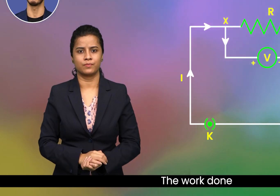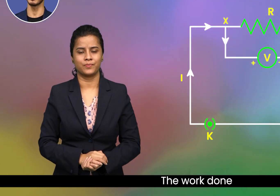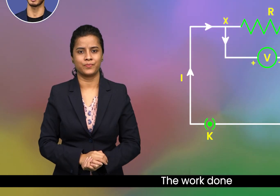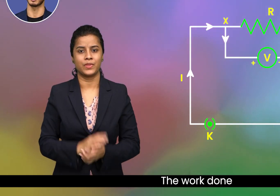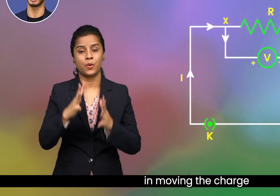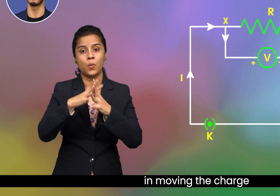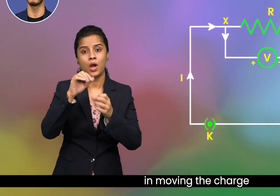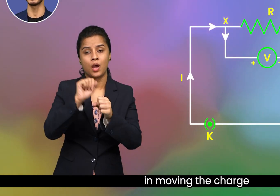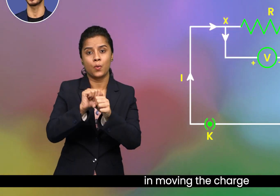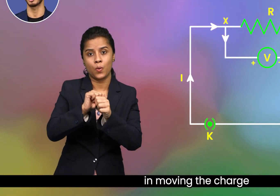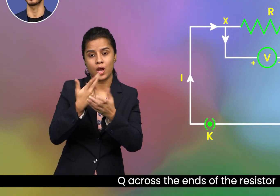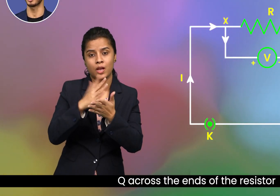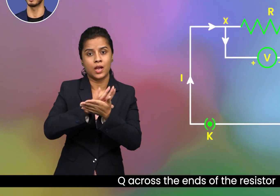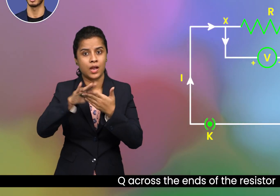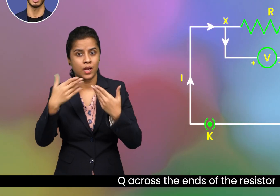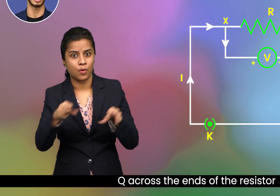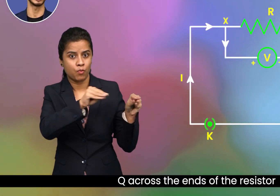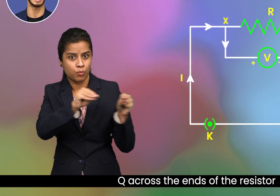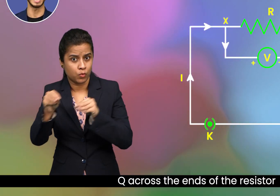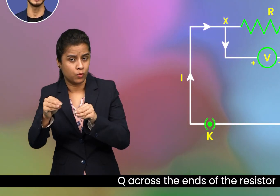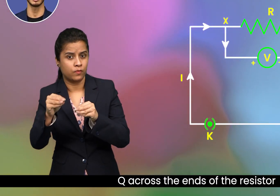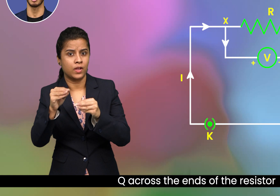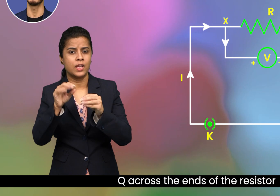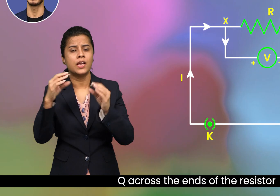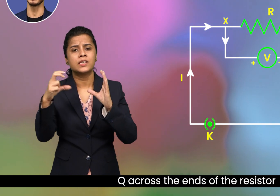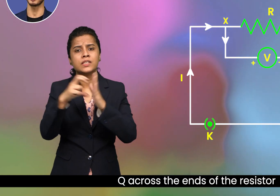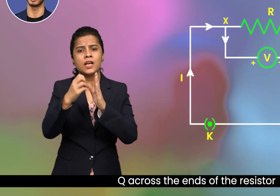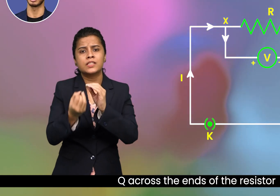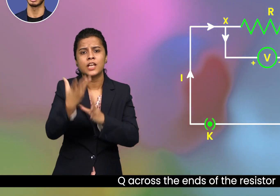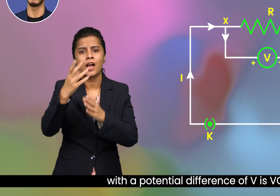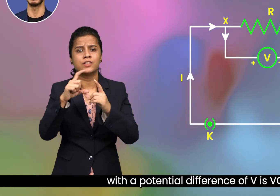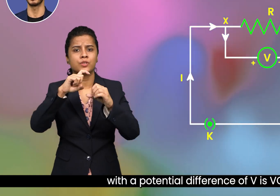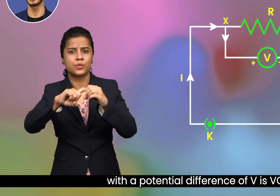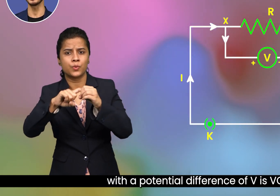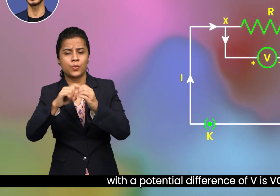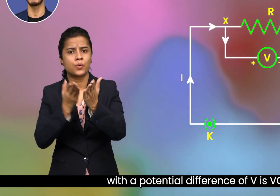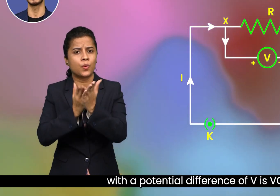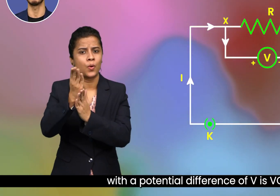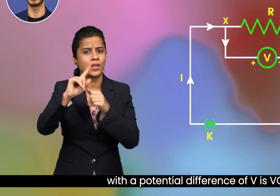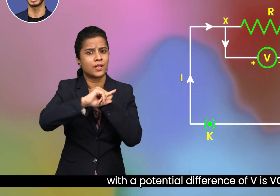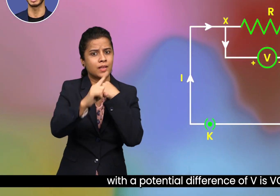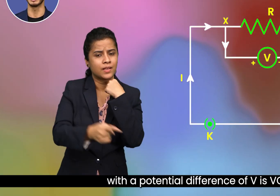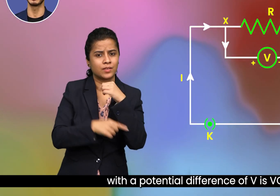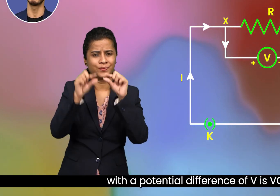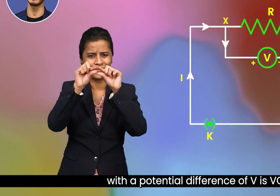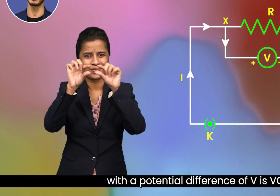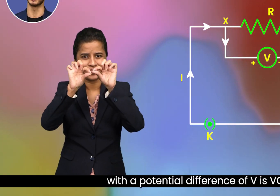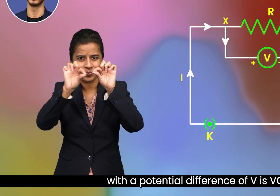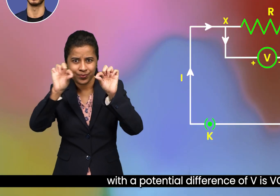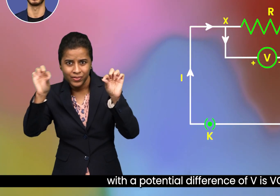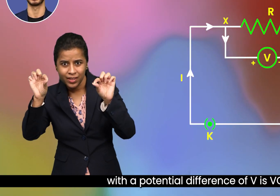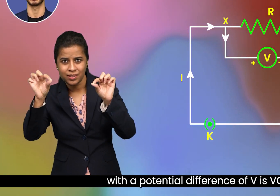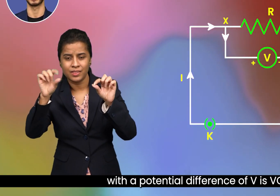The work done in moving the charge Q across the ends of the resistor with a potential difference of V is